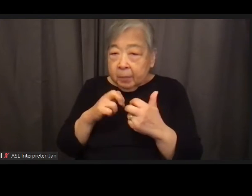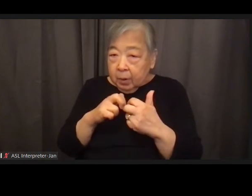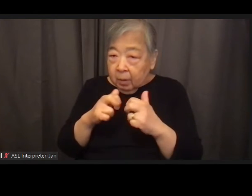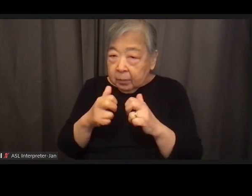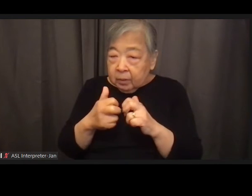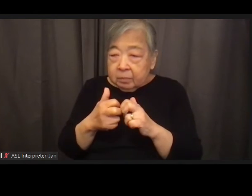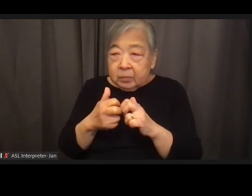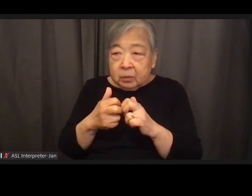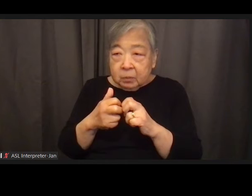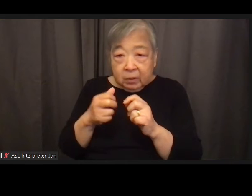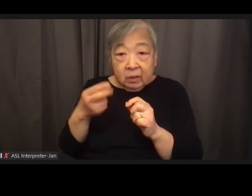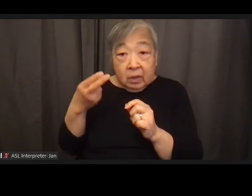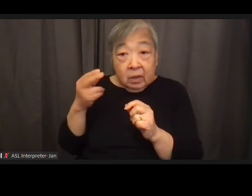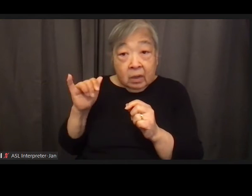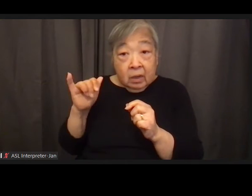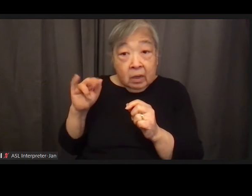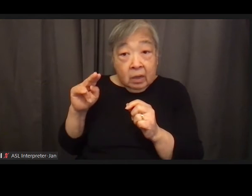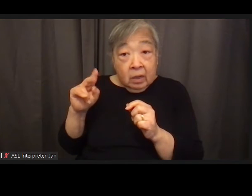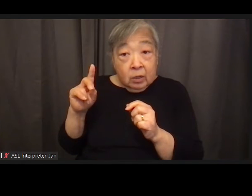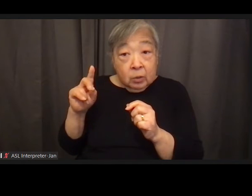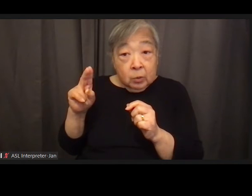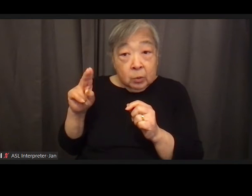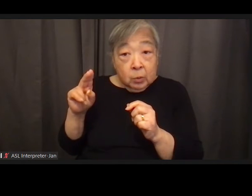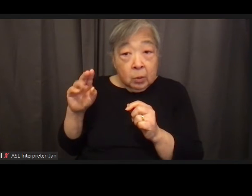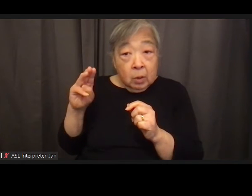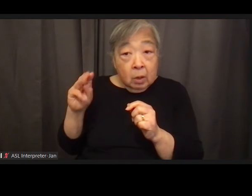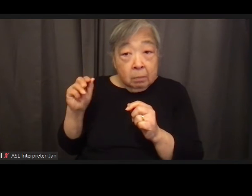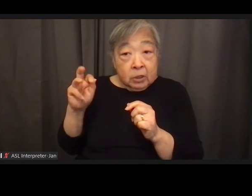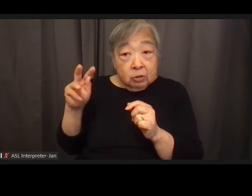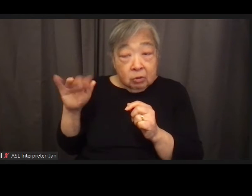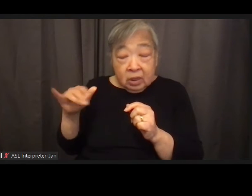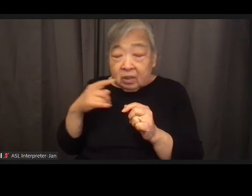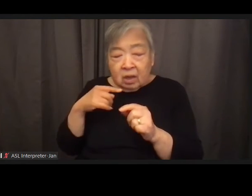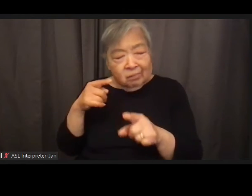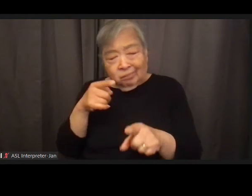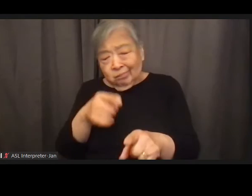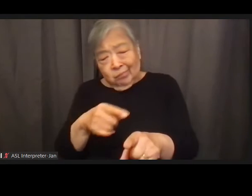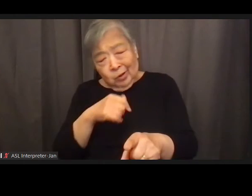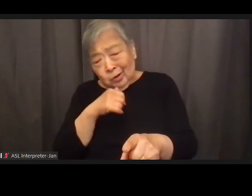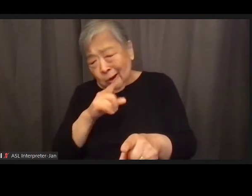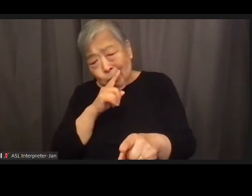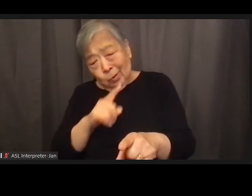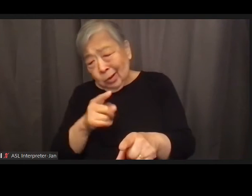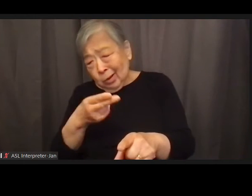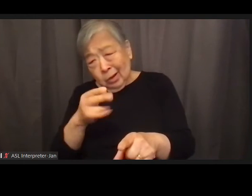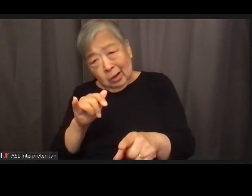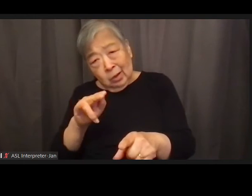with the Hindu majority, saying that you guys are not really Hindu. Then